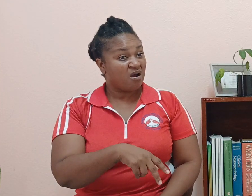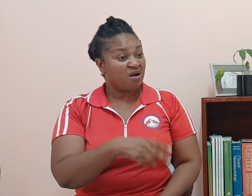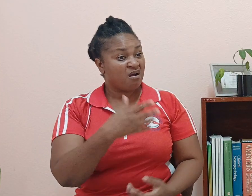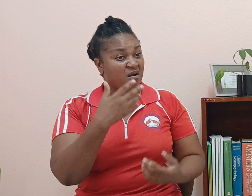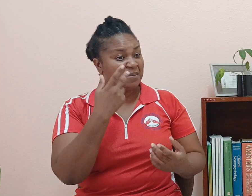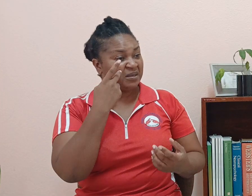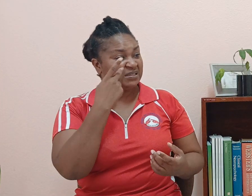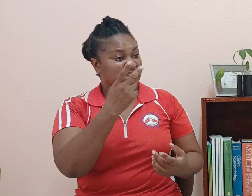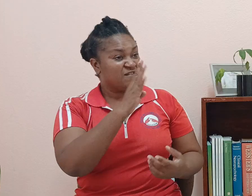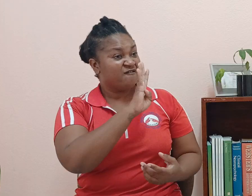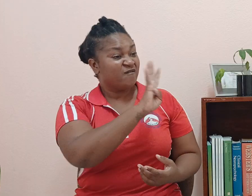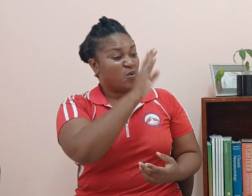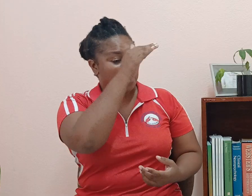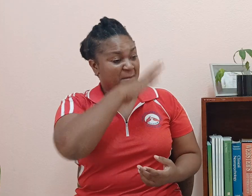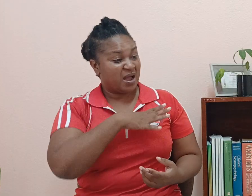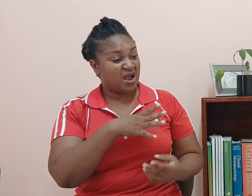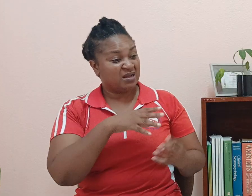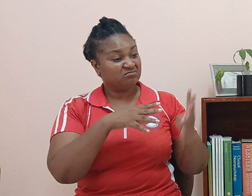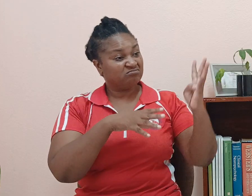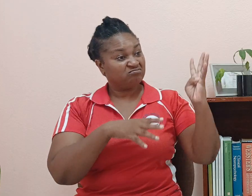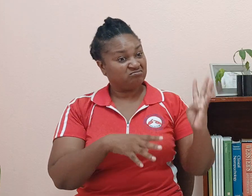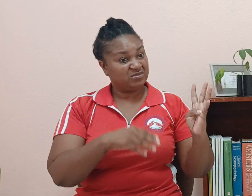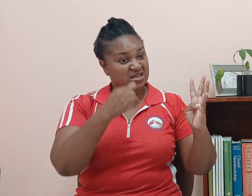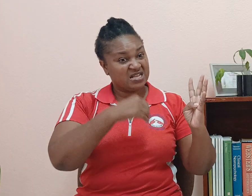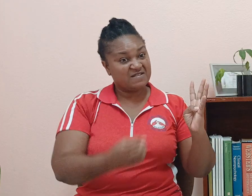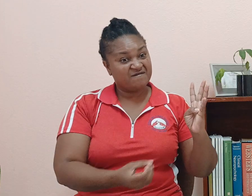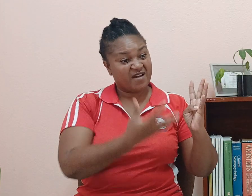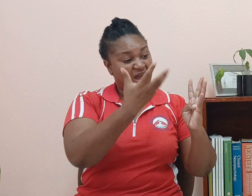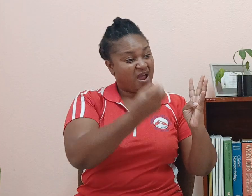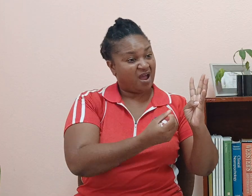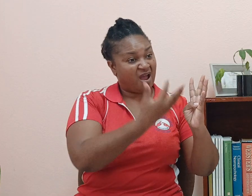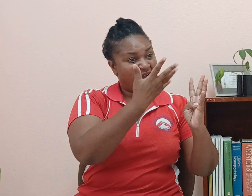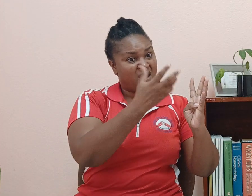in the fire and that no one was tied up.